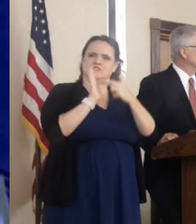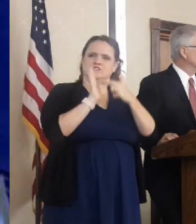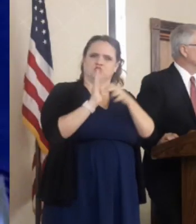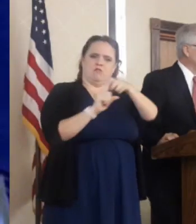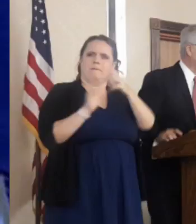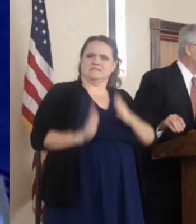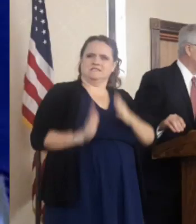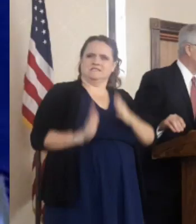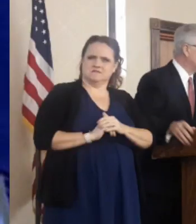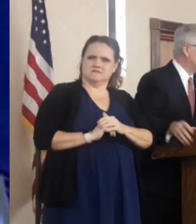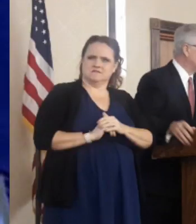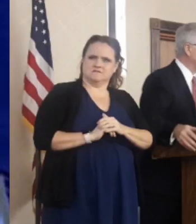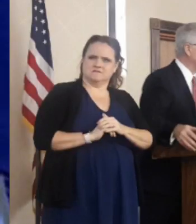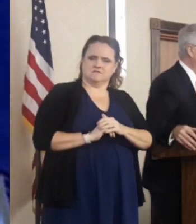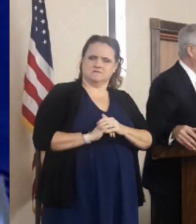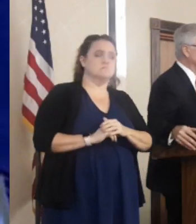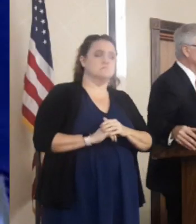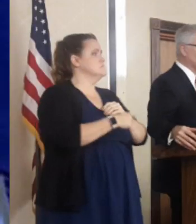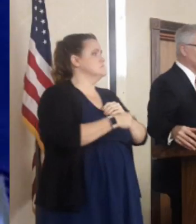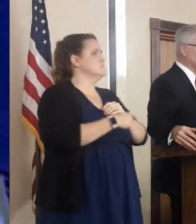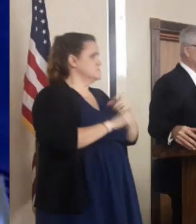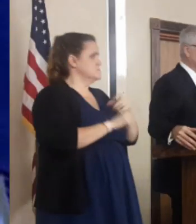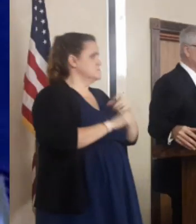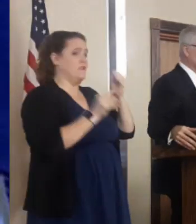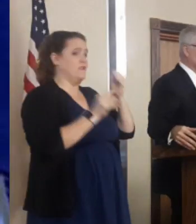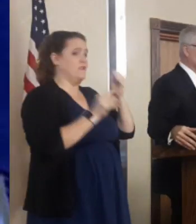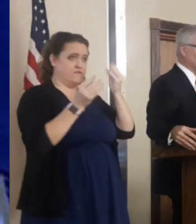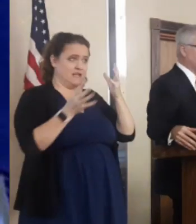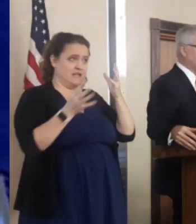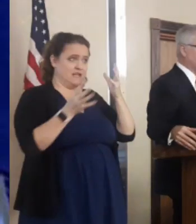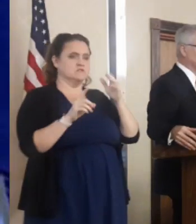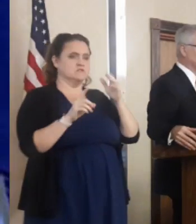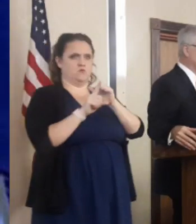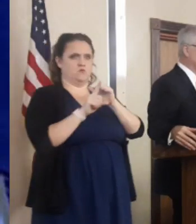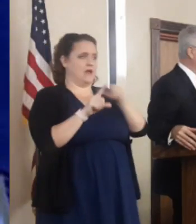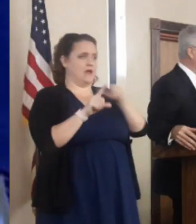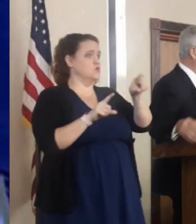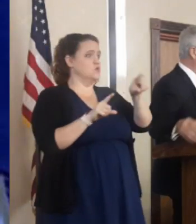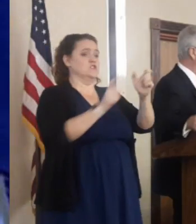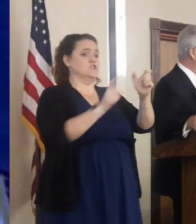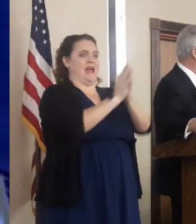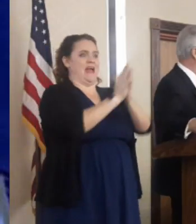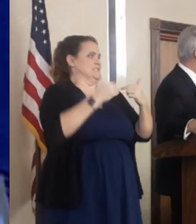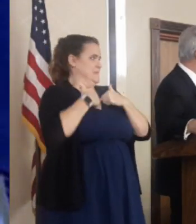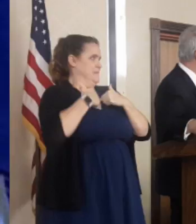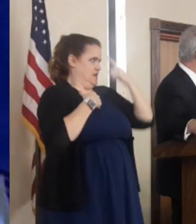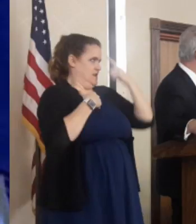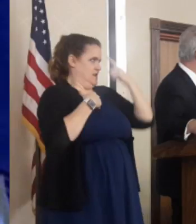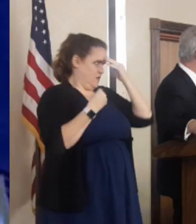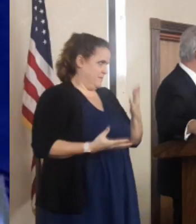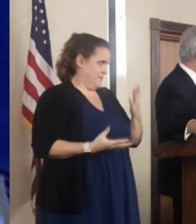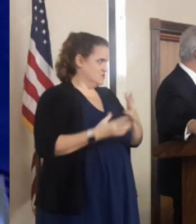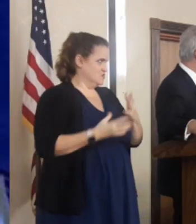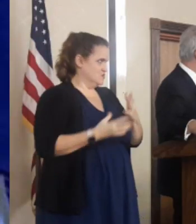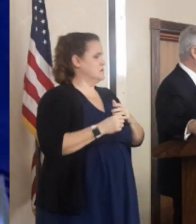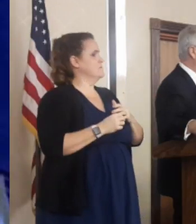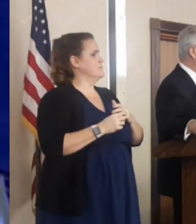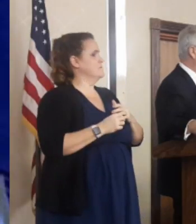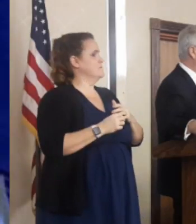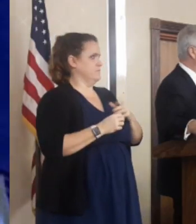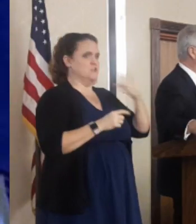Okay, so point of information, just to remind everybody, is for you to ask me for information. I think